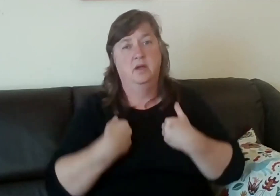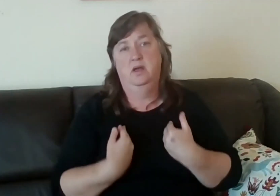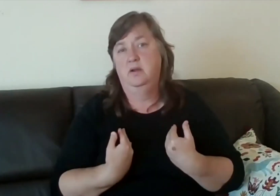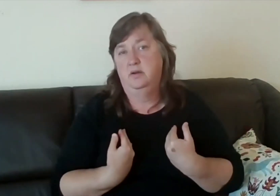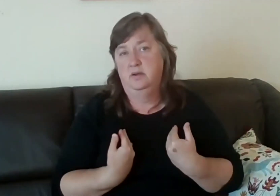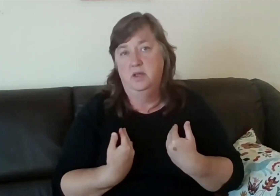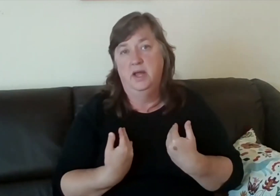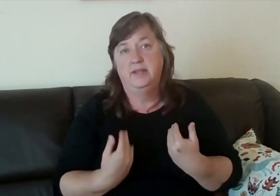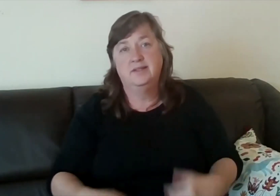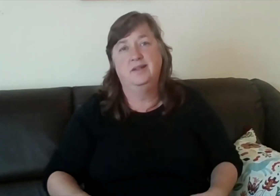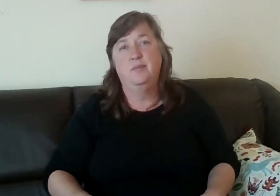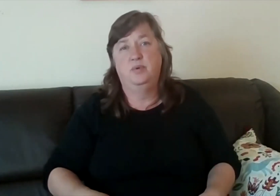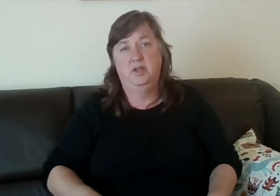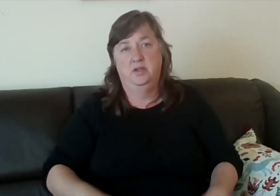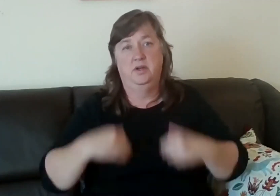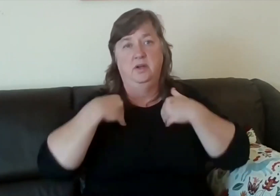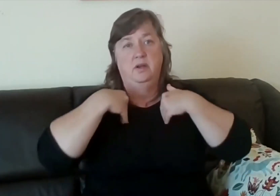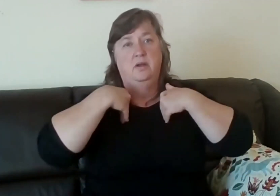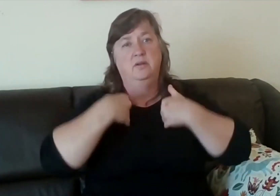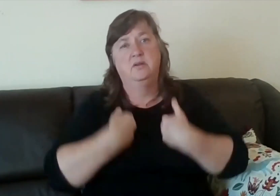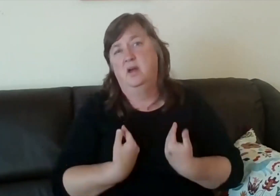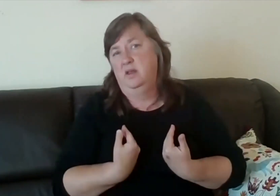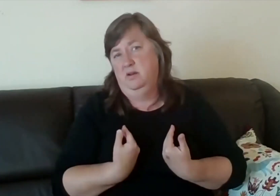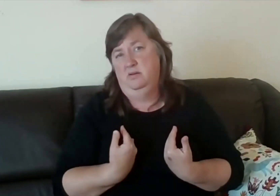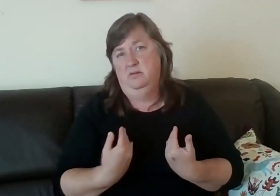Tired. And slump when you do it. Tired.